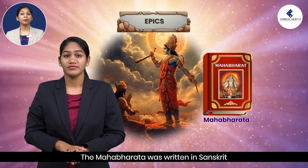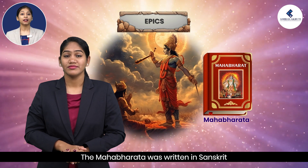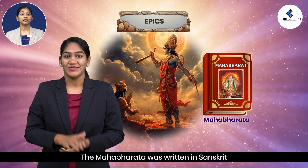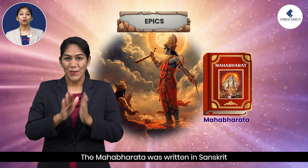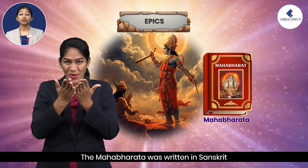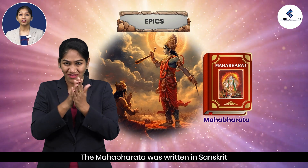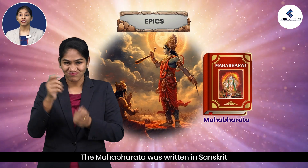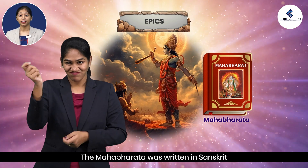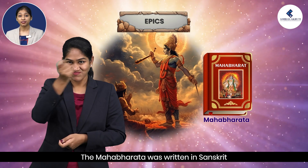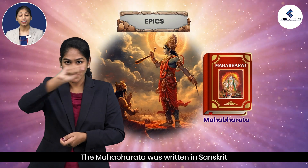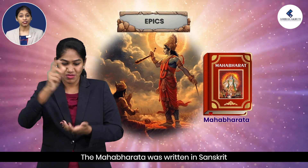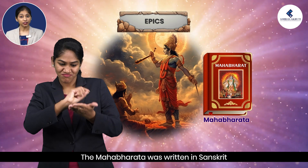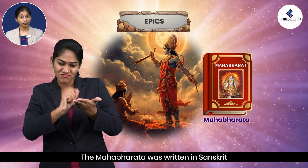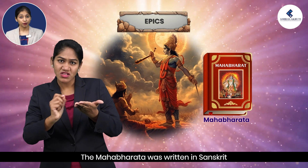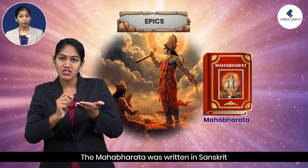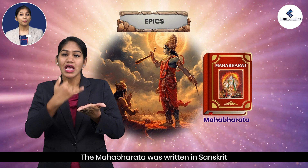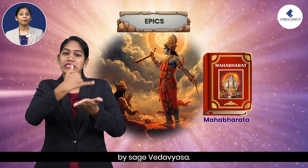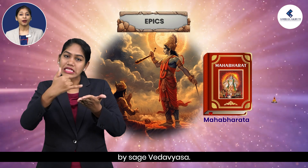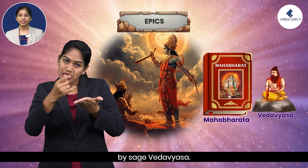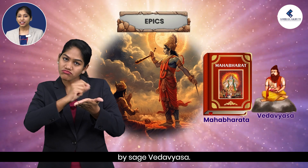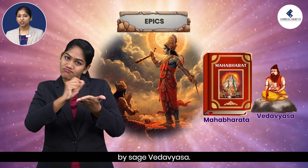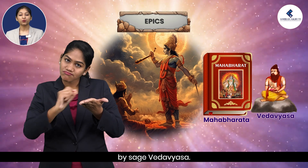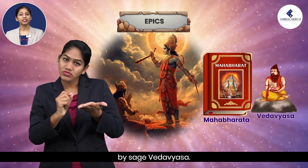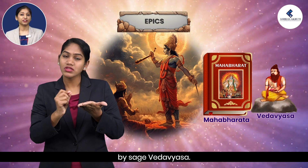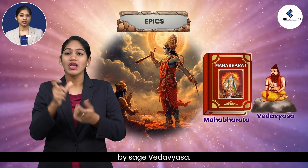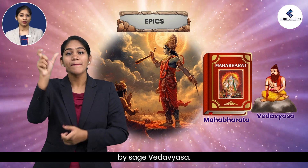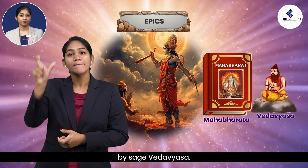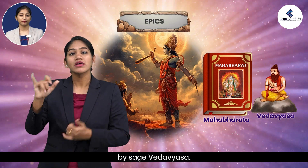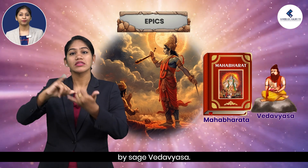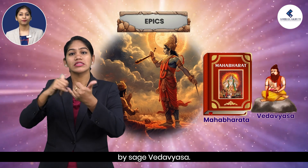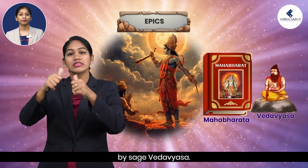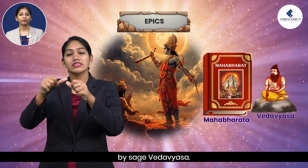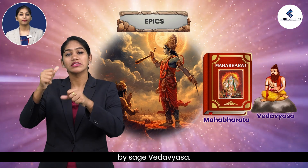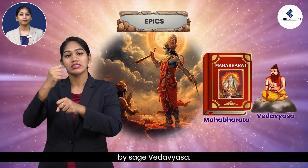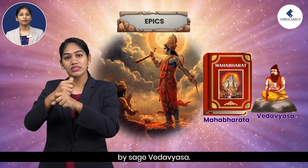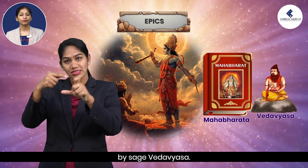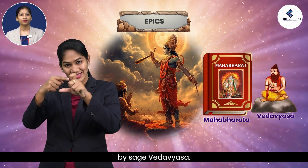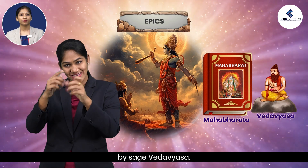The Mahabharata was written in Sanskrit by sage Vedavyasa.